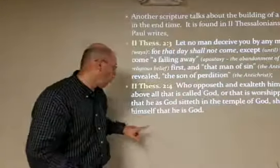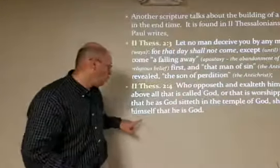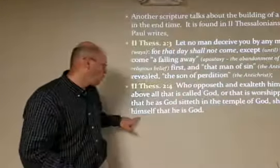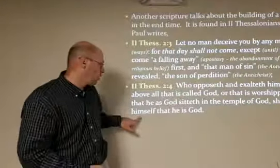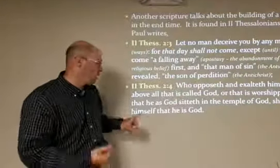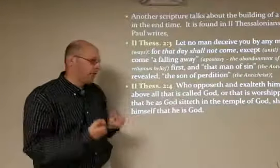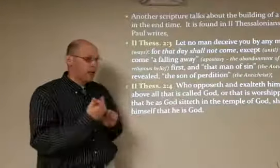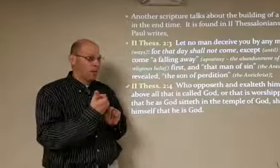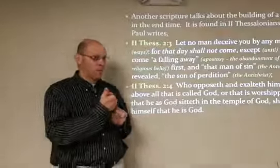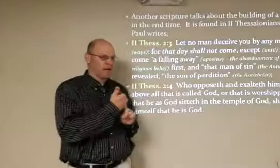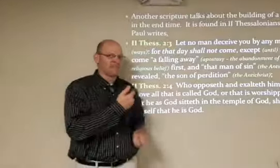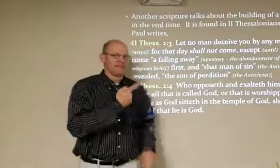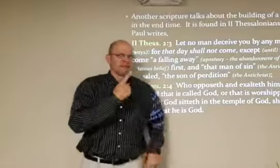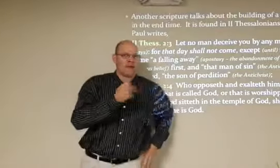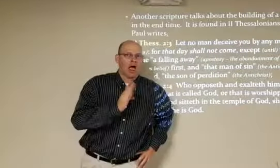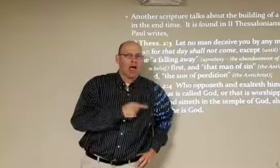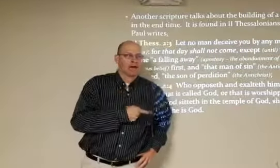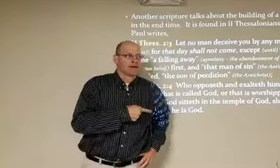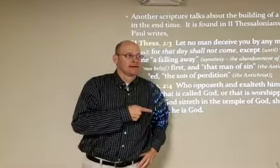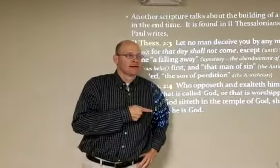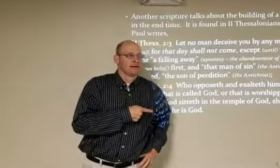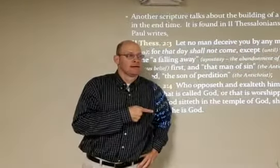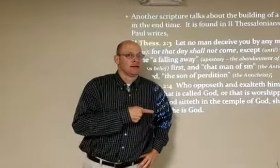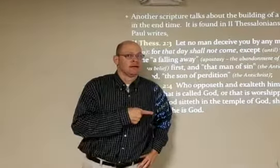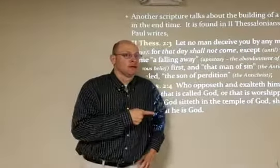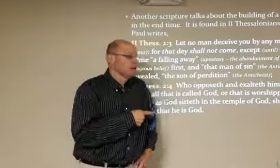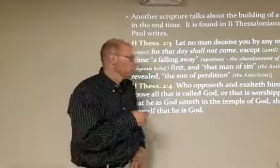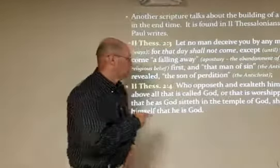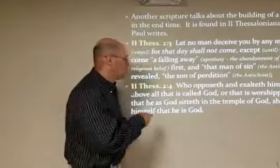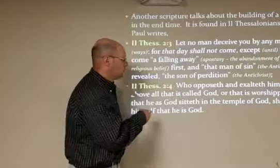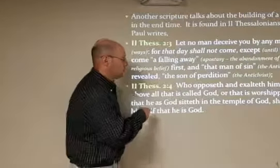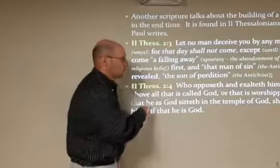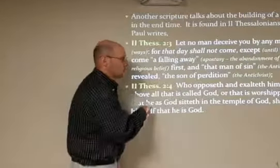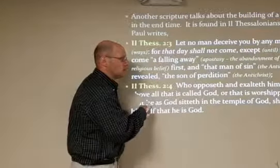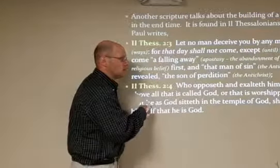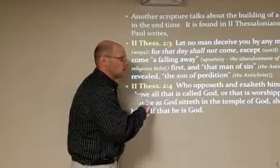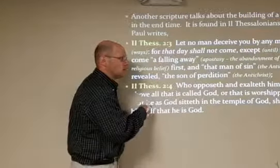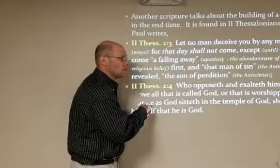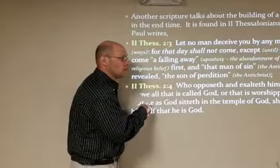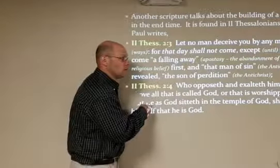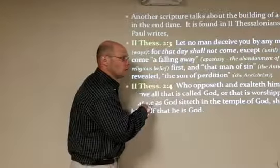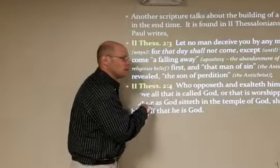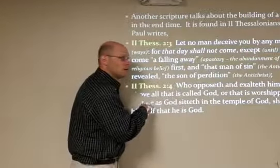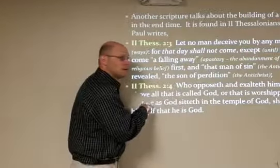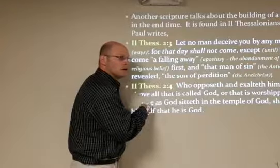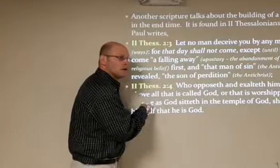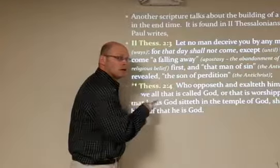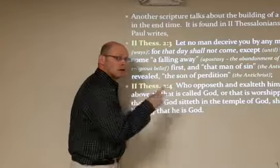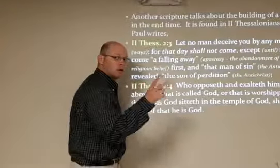showing himself that he is God. Now again, to clarify, this is talking about the Antichrist.